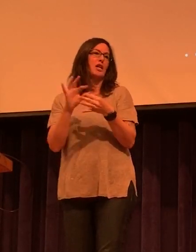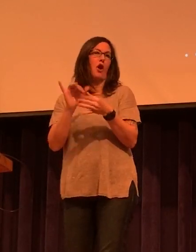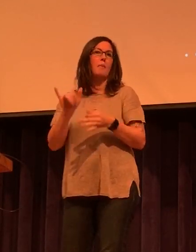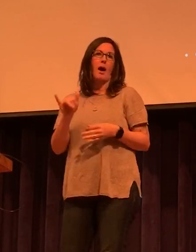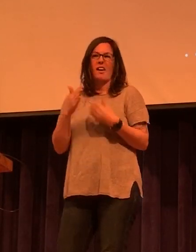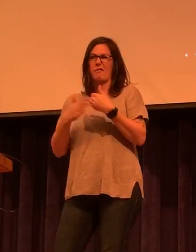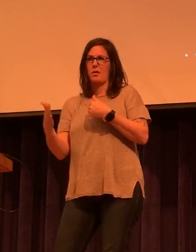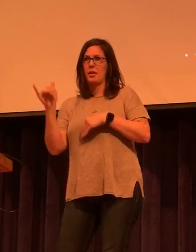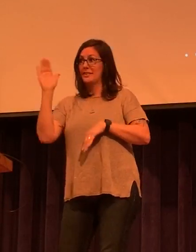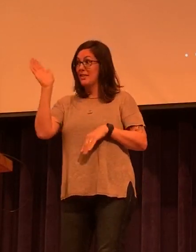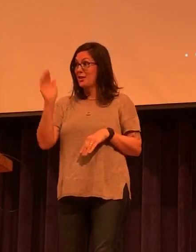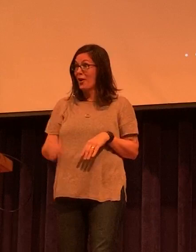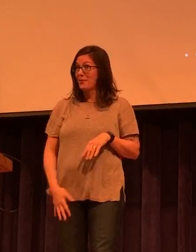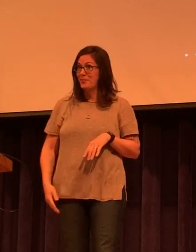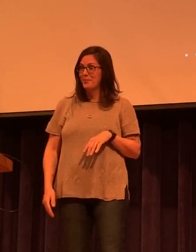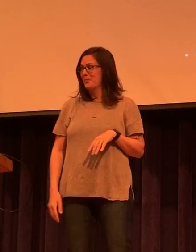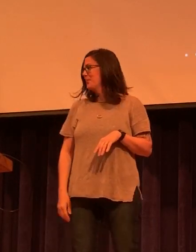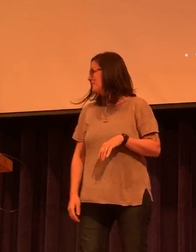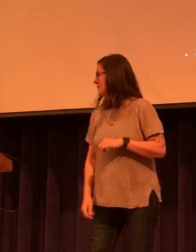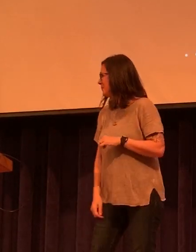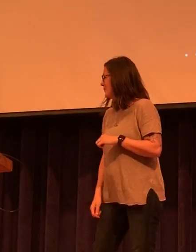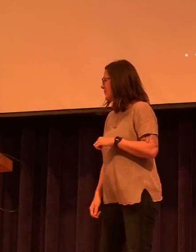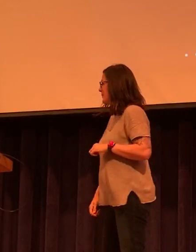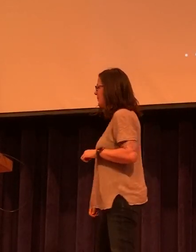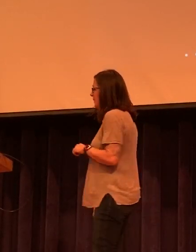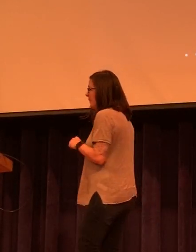happening that are positive, and I'll talk about that for the remainder of the talk.